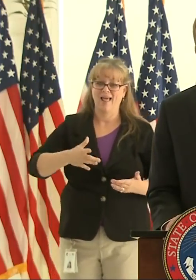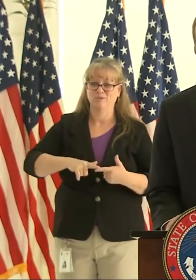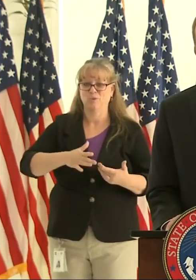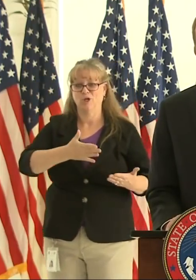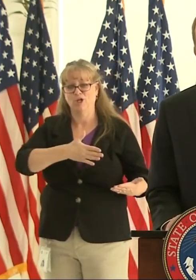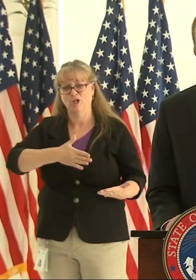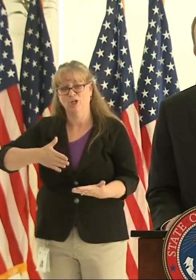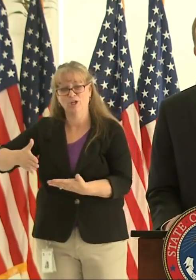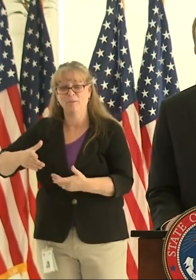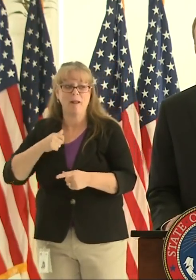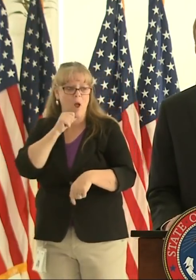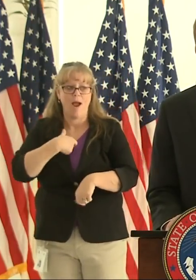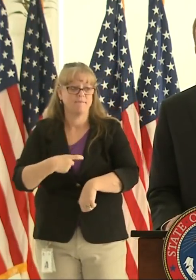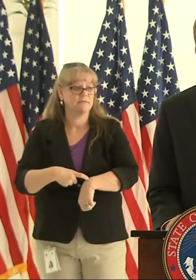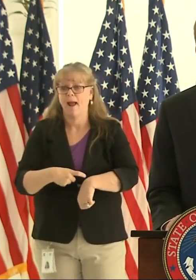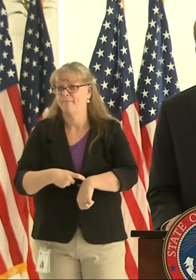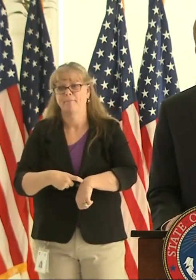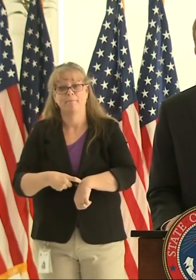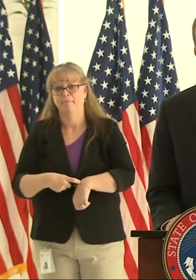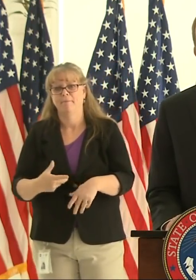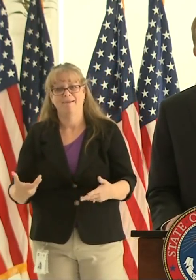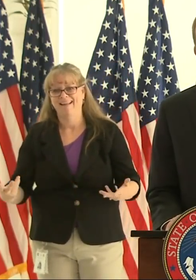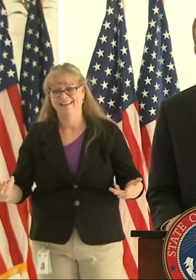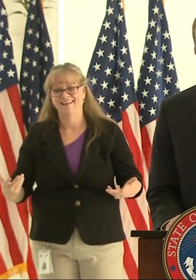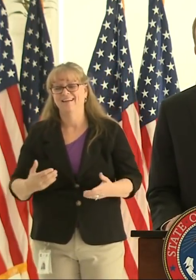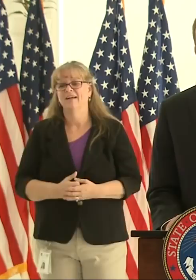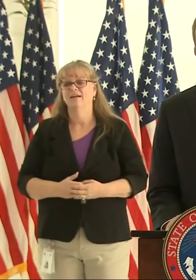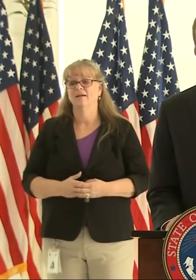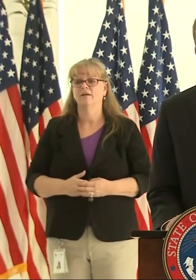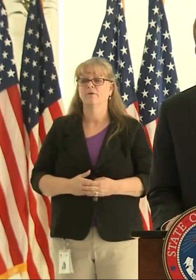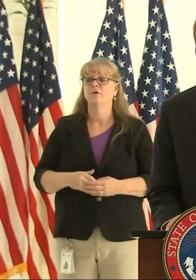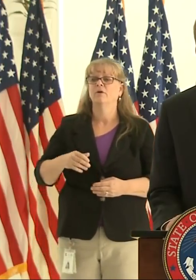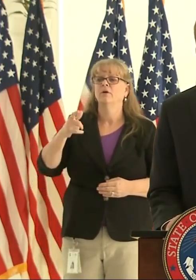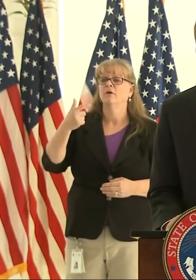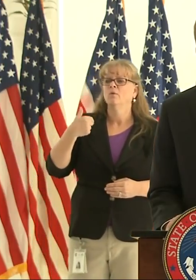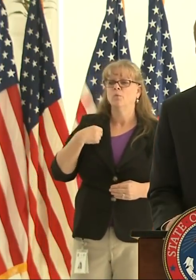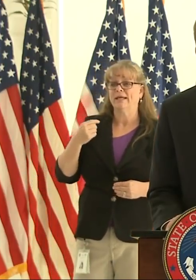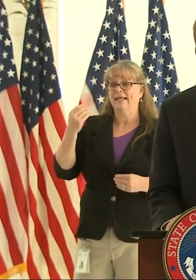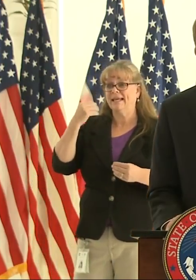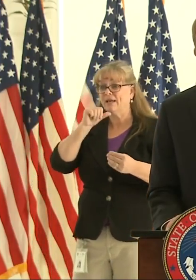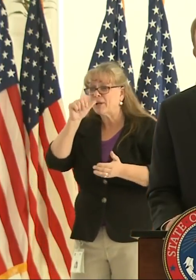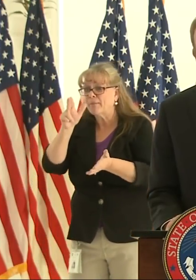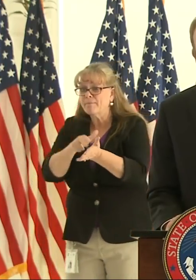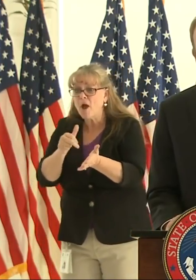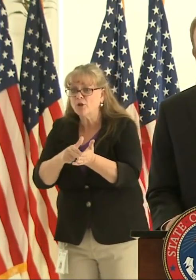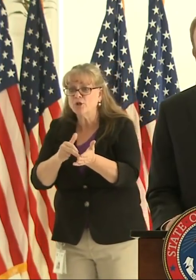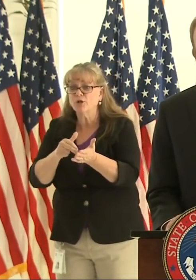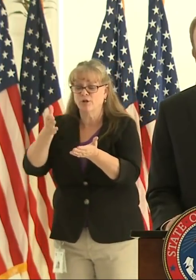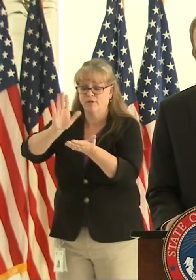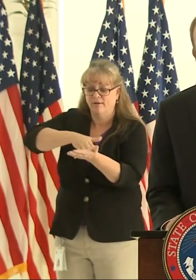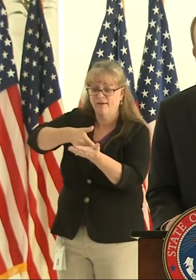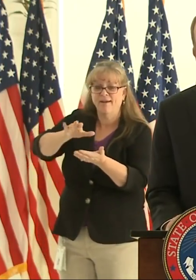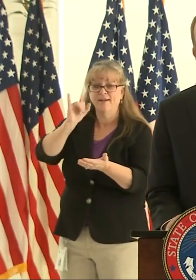this last week. So, I mean, we're eating with our family. I mean, peanut butter and jelly sandwiches for dinner, as many Coloradans